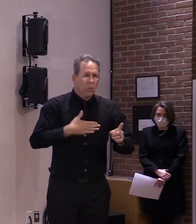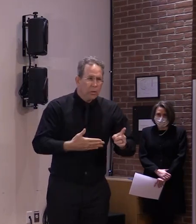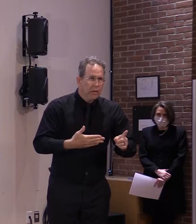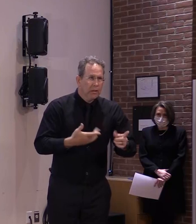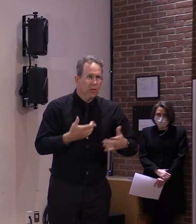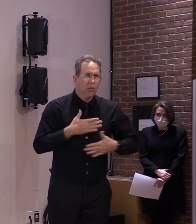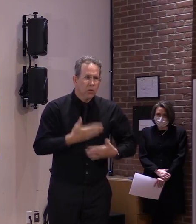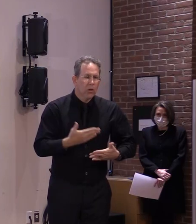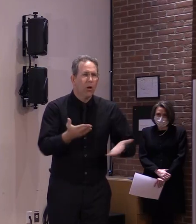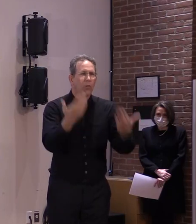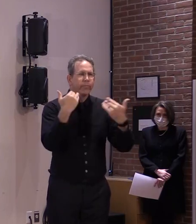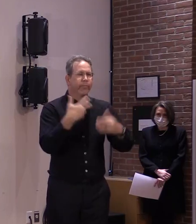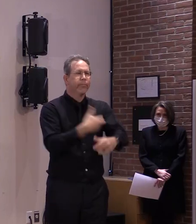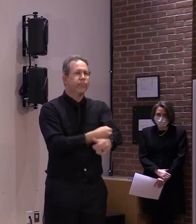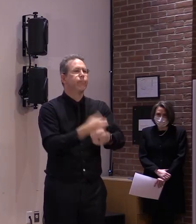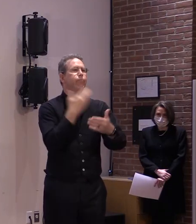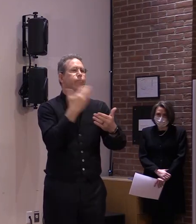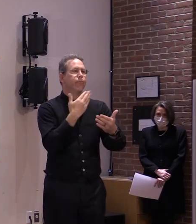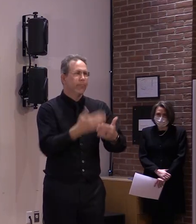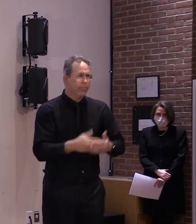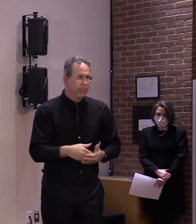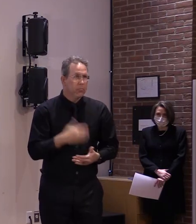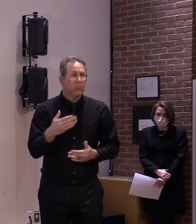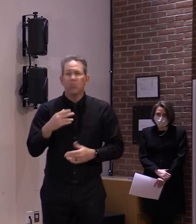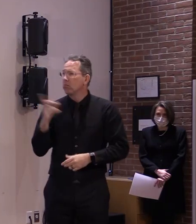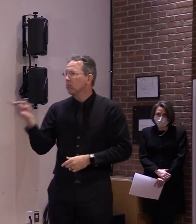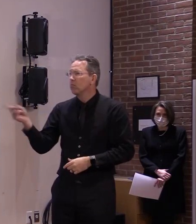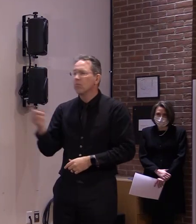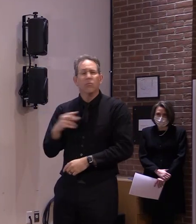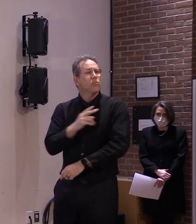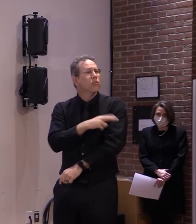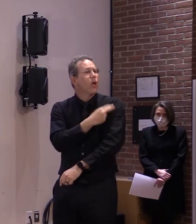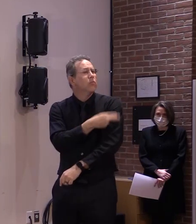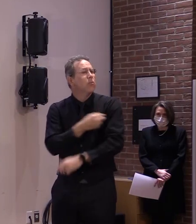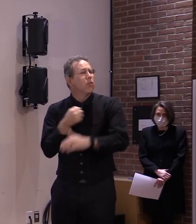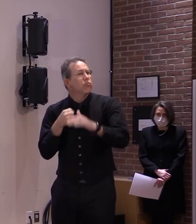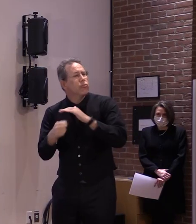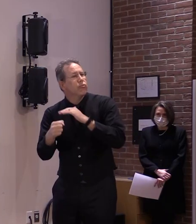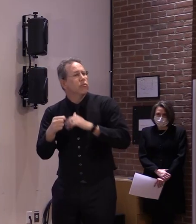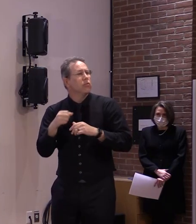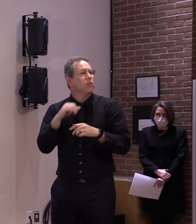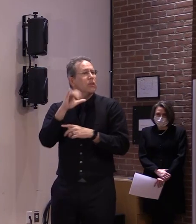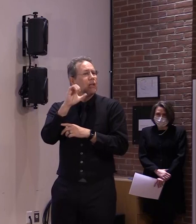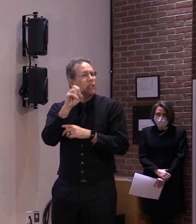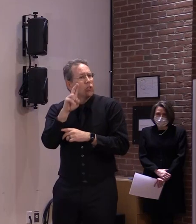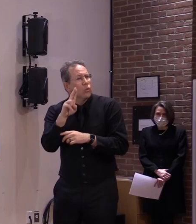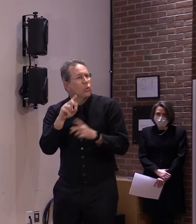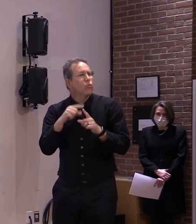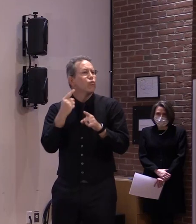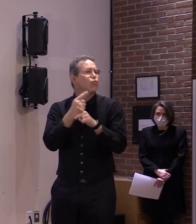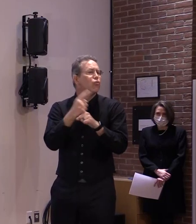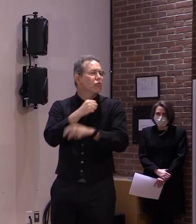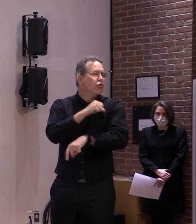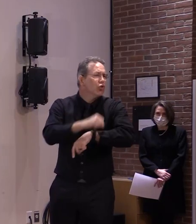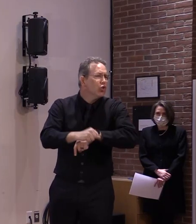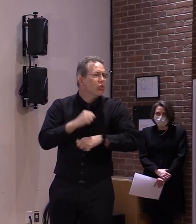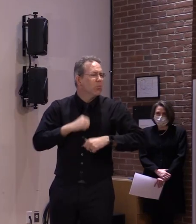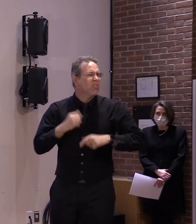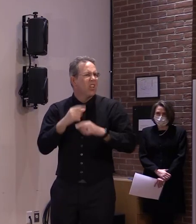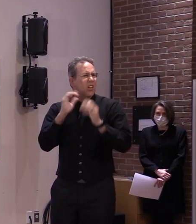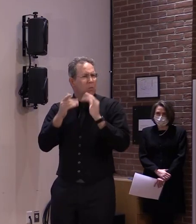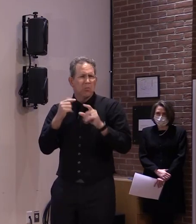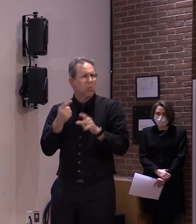Turning to hospitalizations, we see that the rates continue to be rather stable, with the overall trend decreasing slightly this